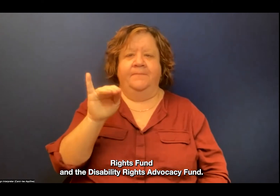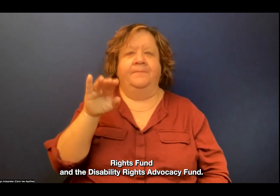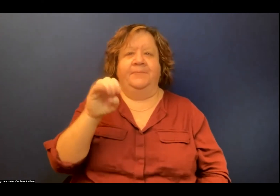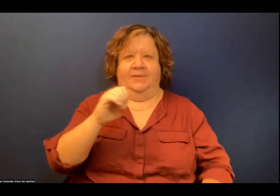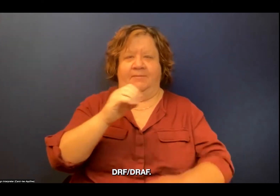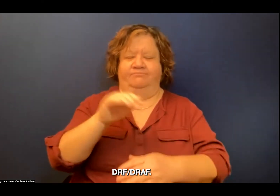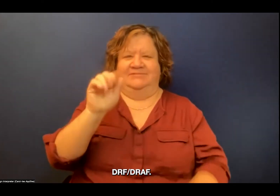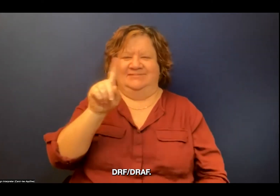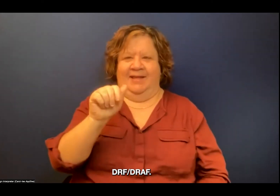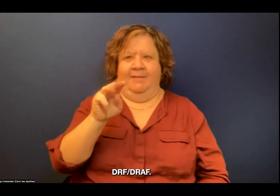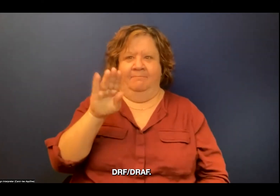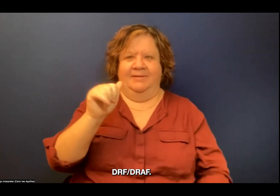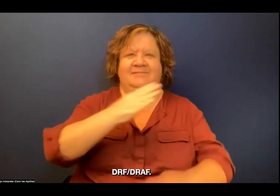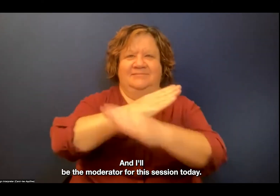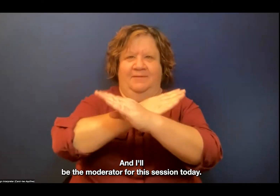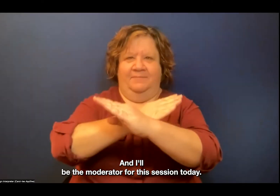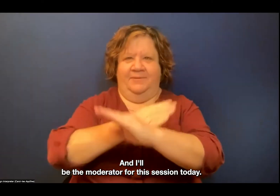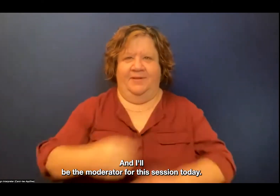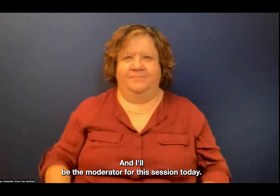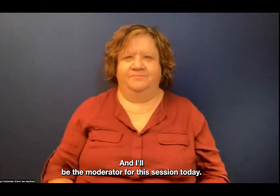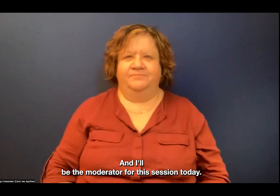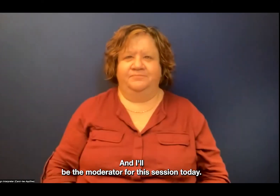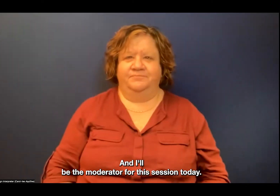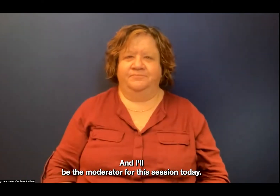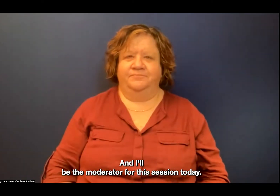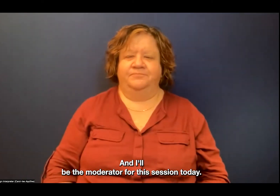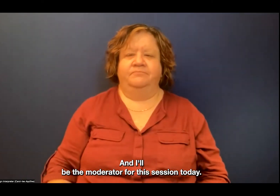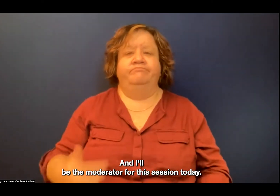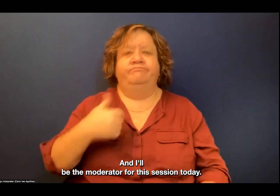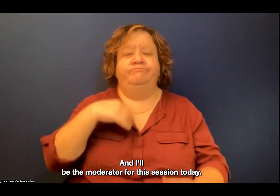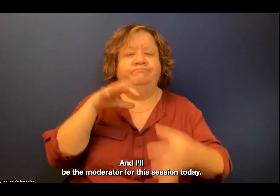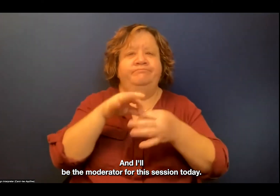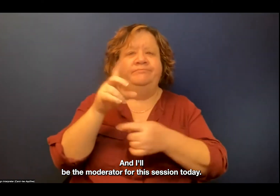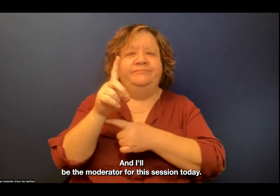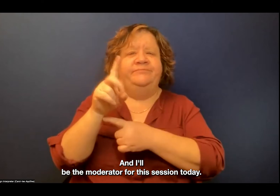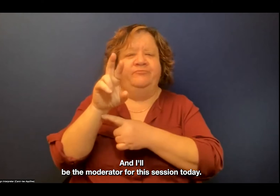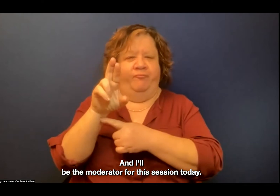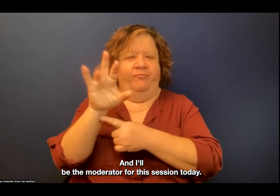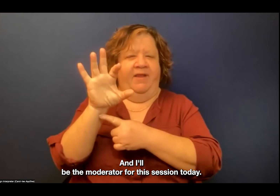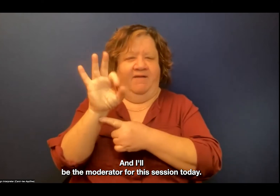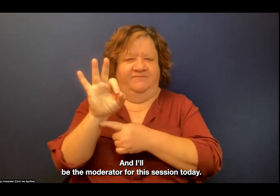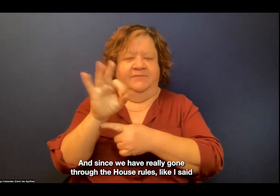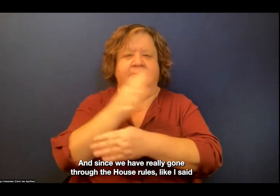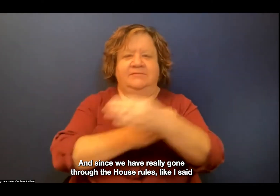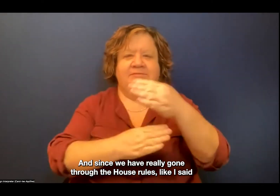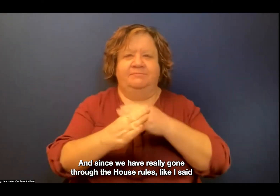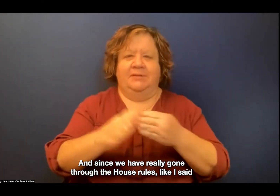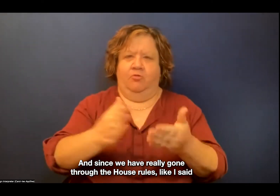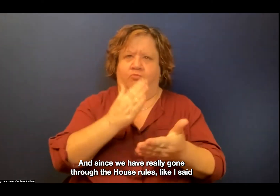Disabilities Rights Advocacy Fund, DRF and DRF. I'll be the moderator for this session